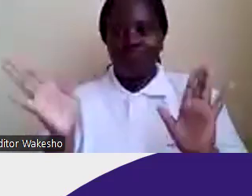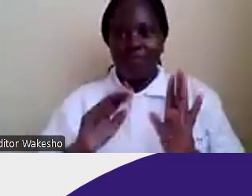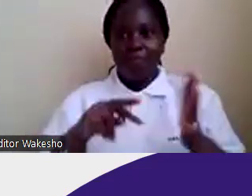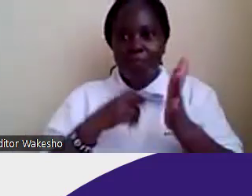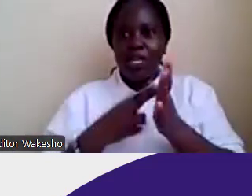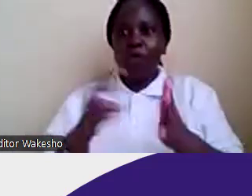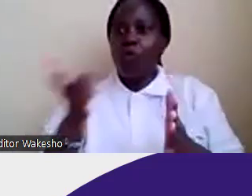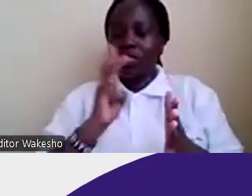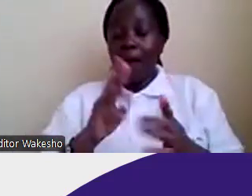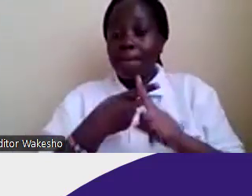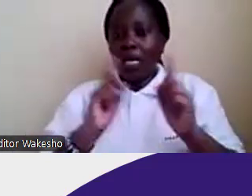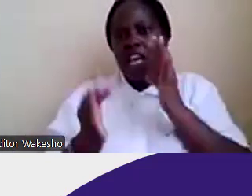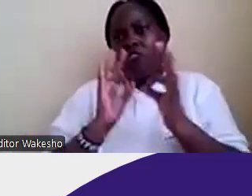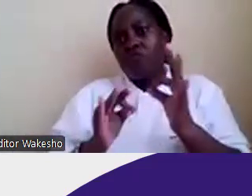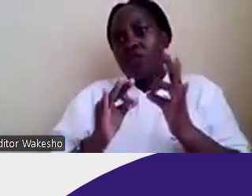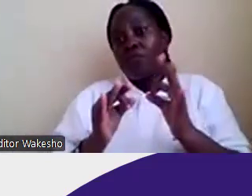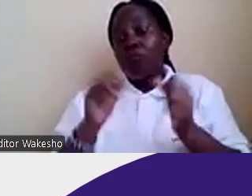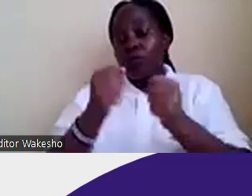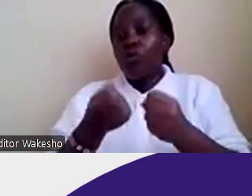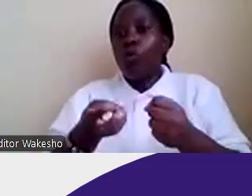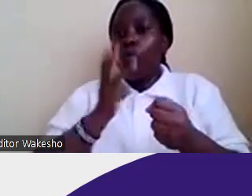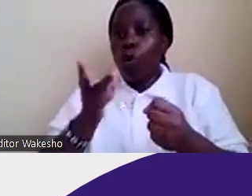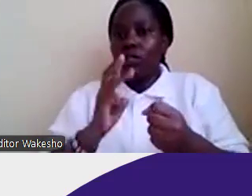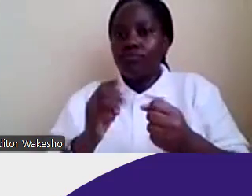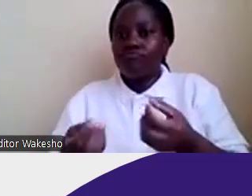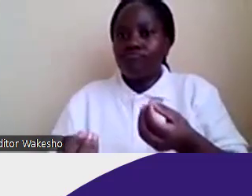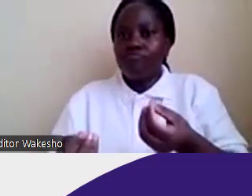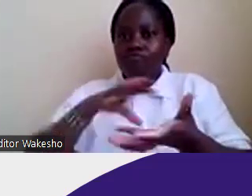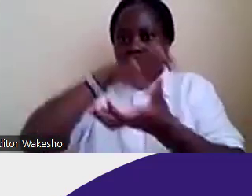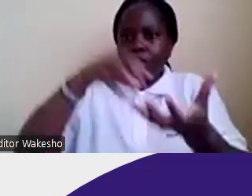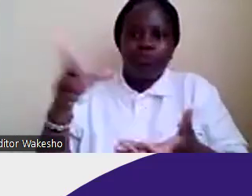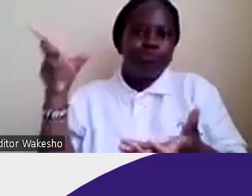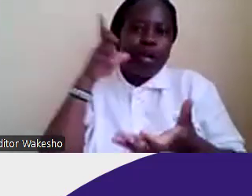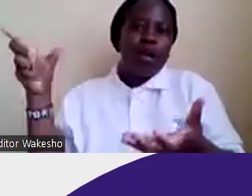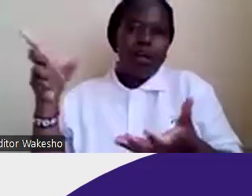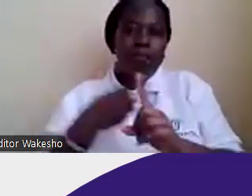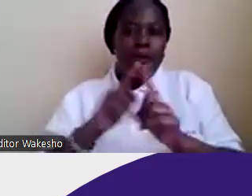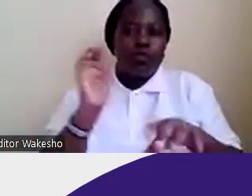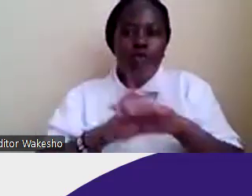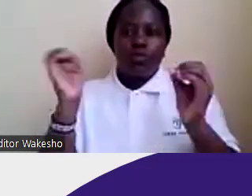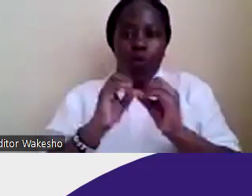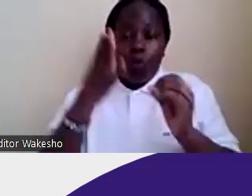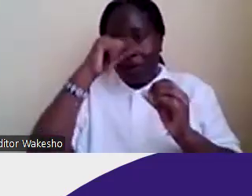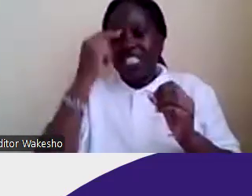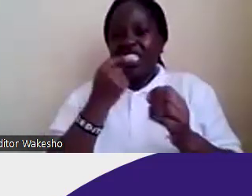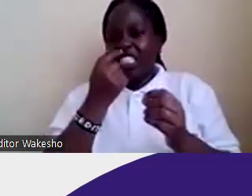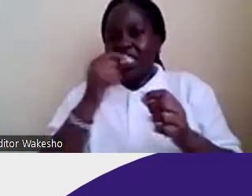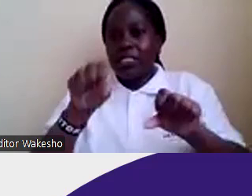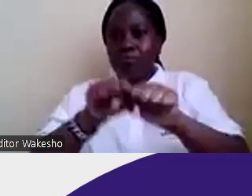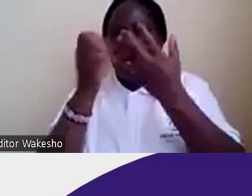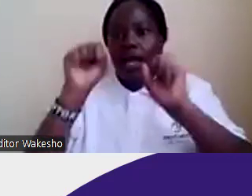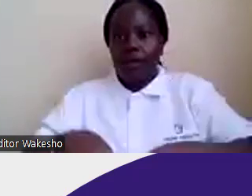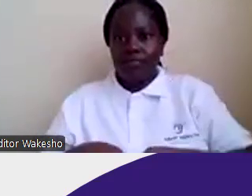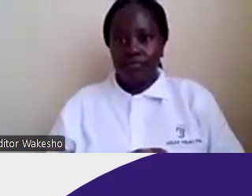let me give a disclaimer on that. It could be a bit harsh on your teeth. So often it's recommended that if